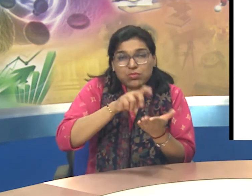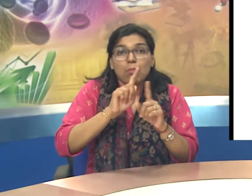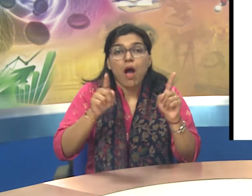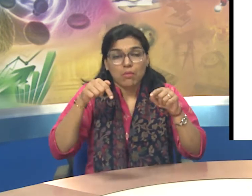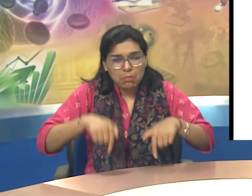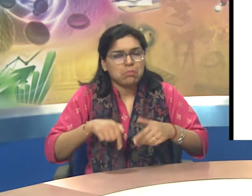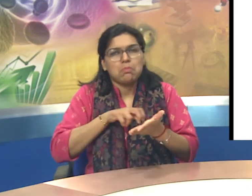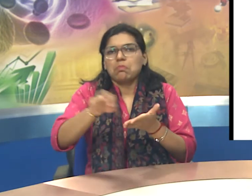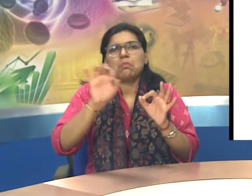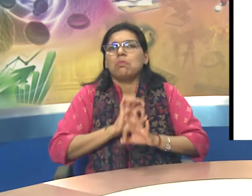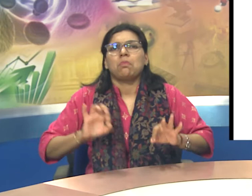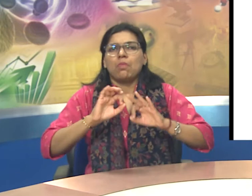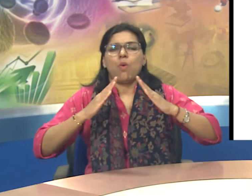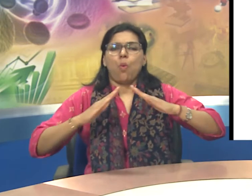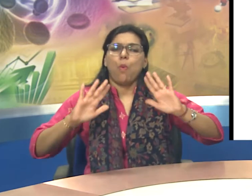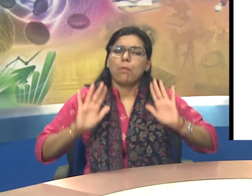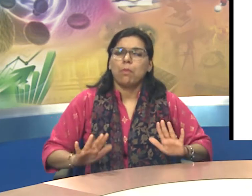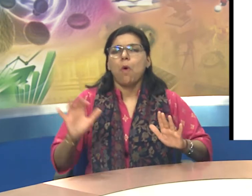transmitting and receiving